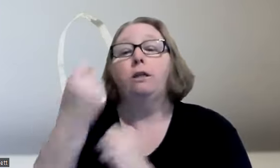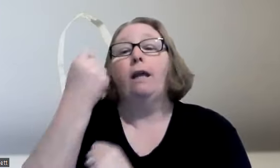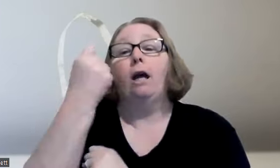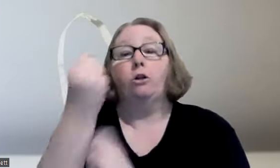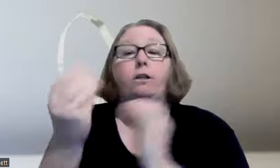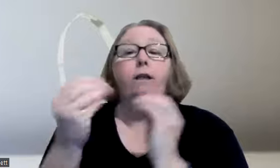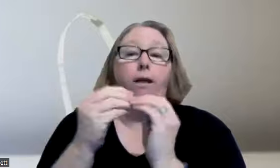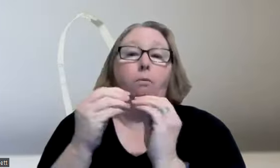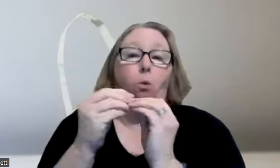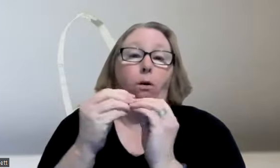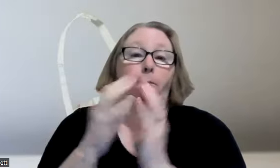they understand it more.